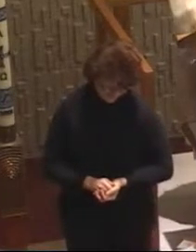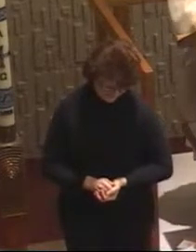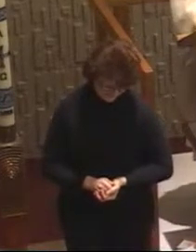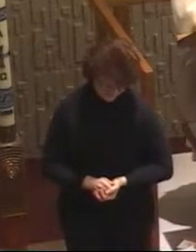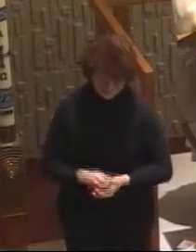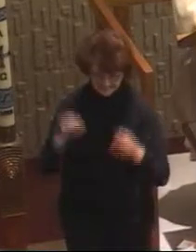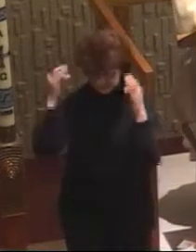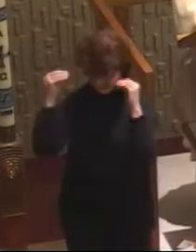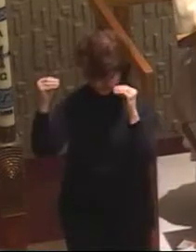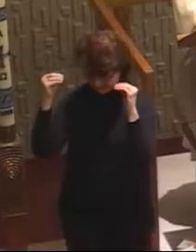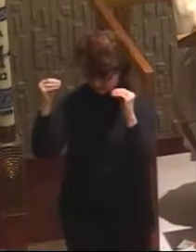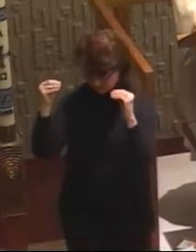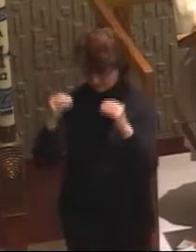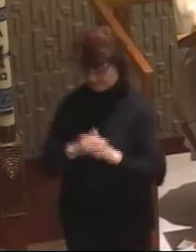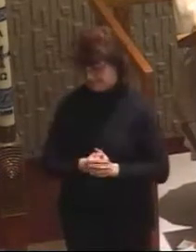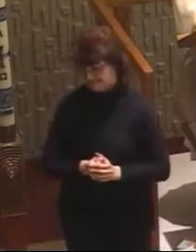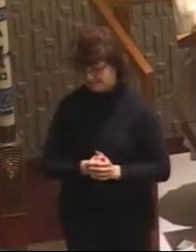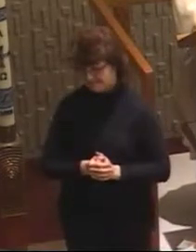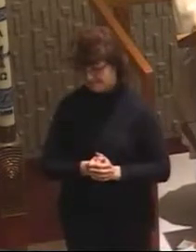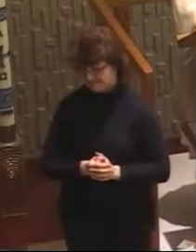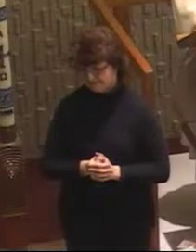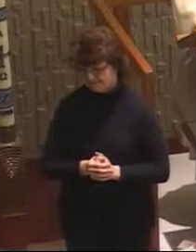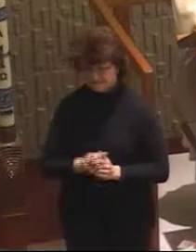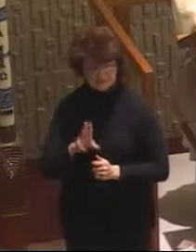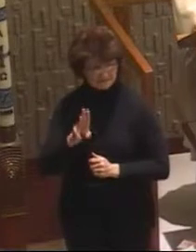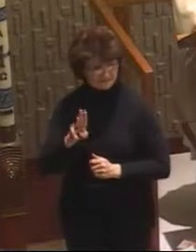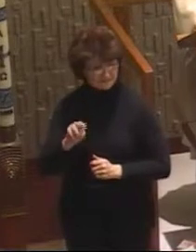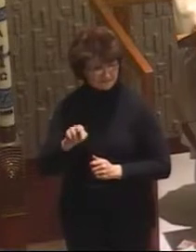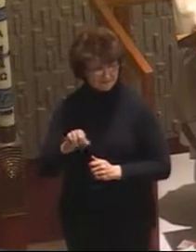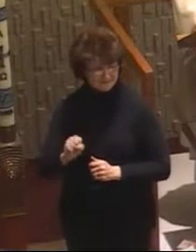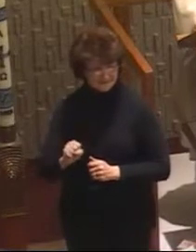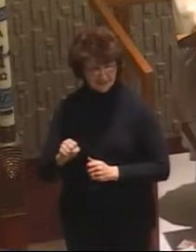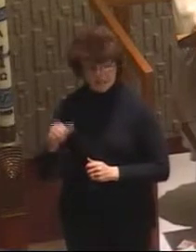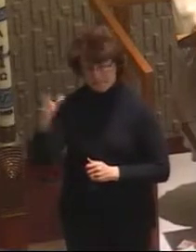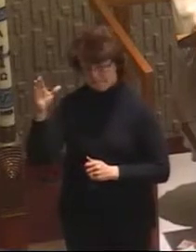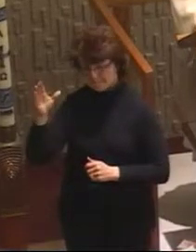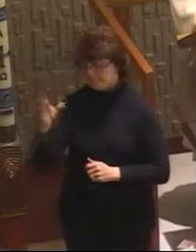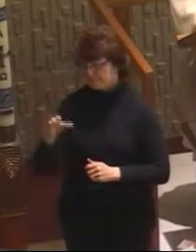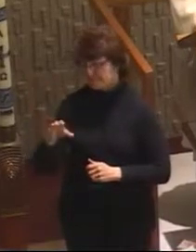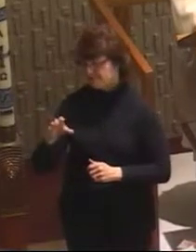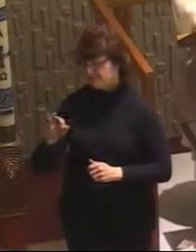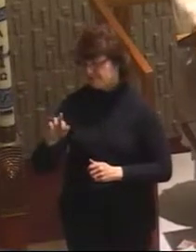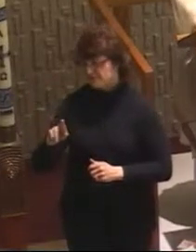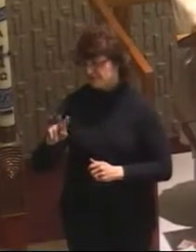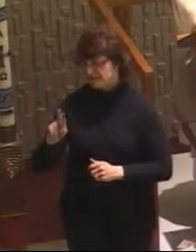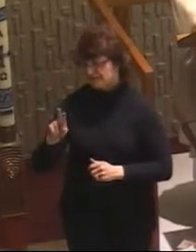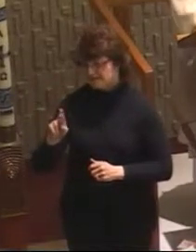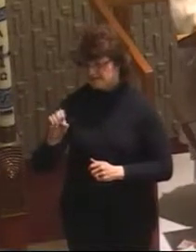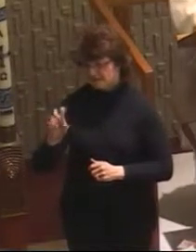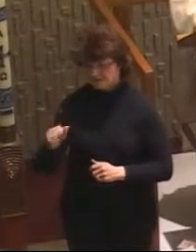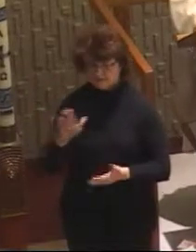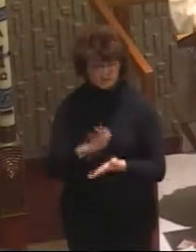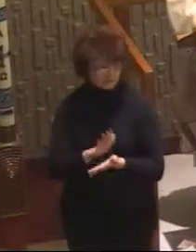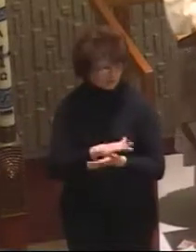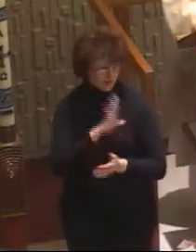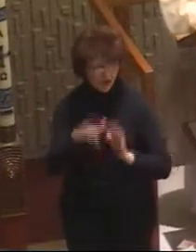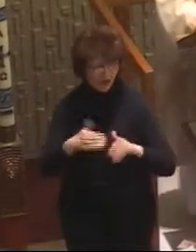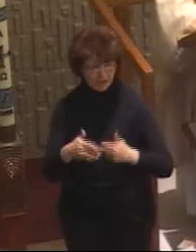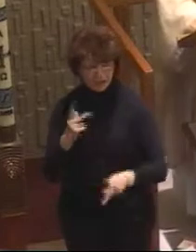The teachers, Mrs. Friend, Eric Roy, our school, the